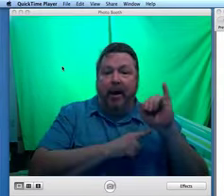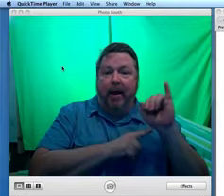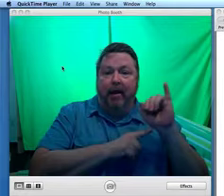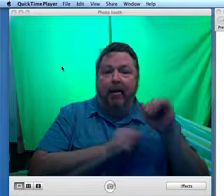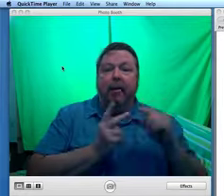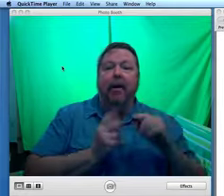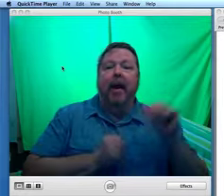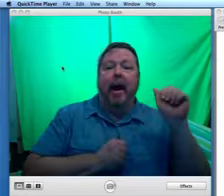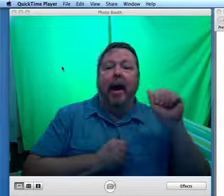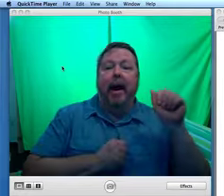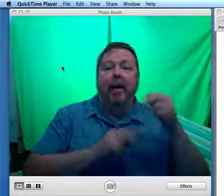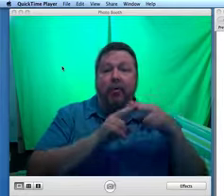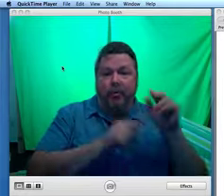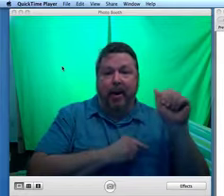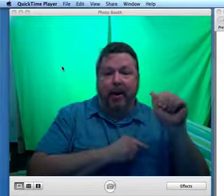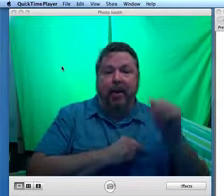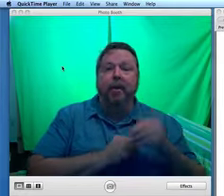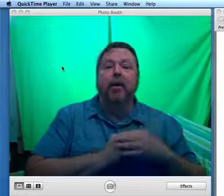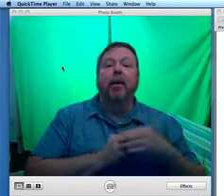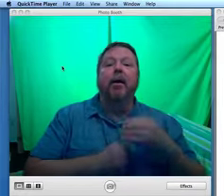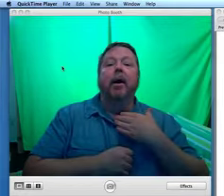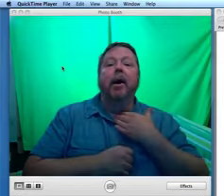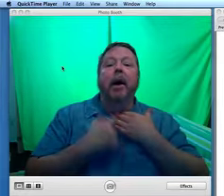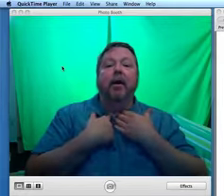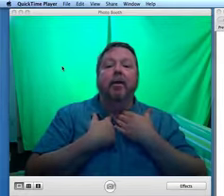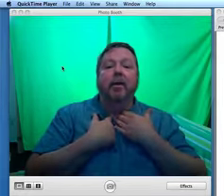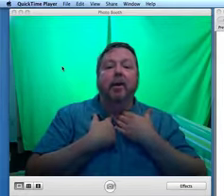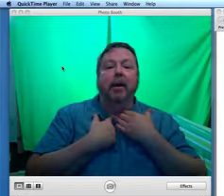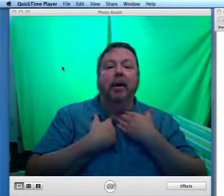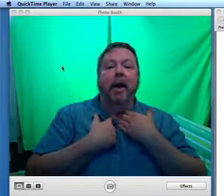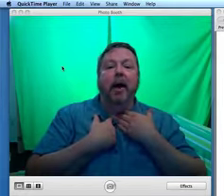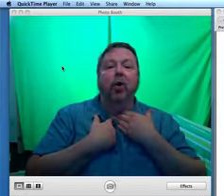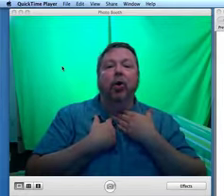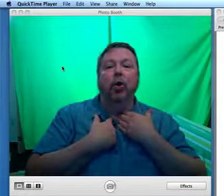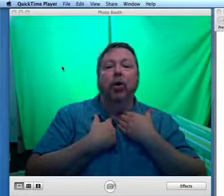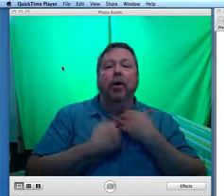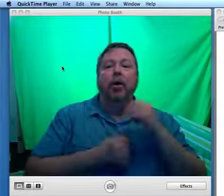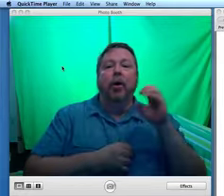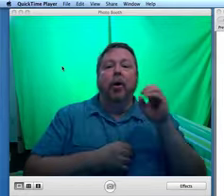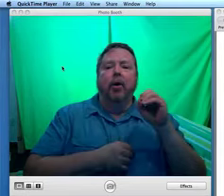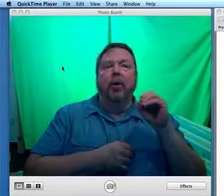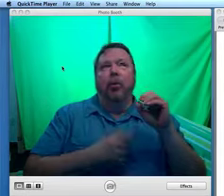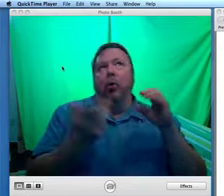short I, short a, and